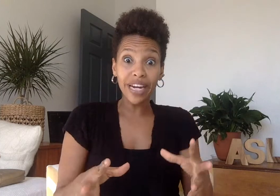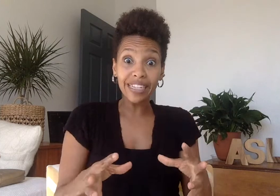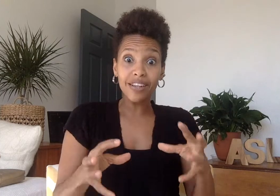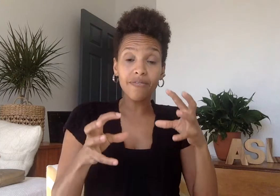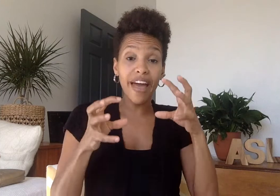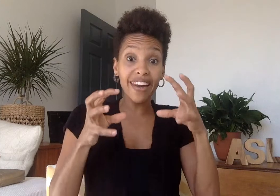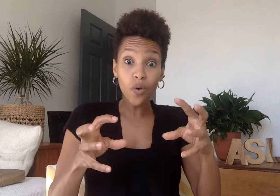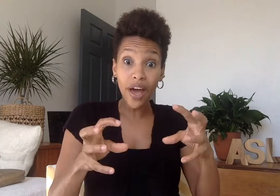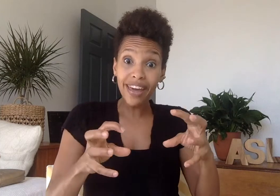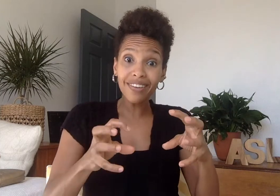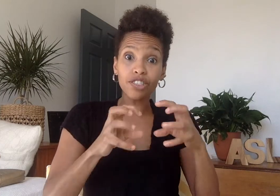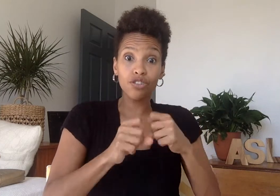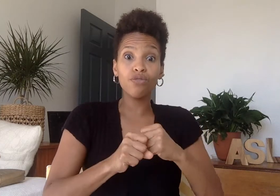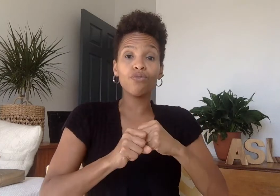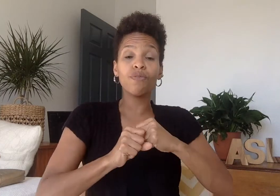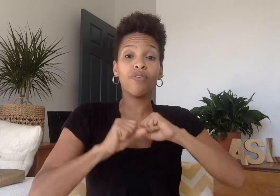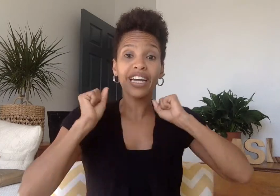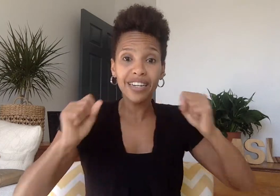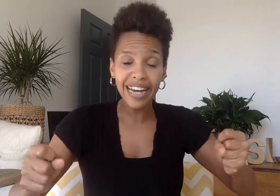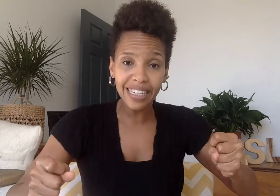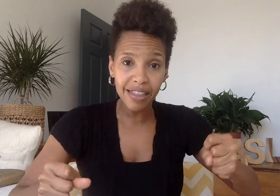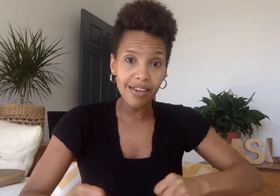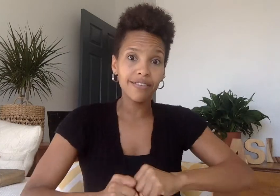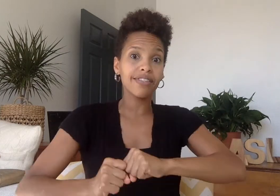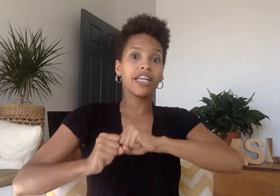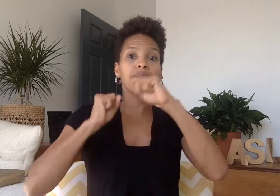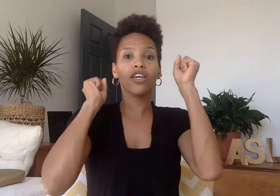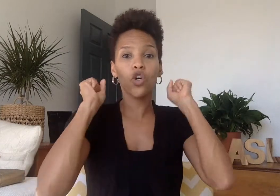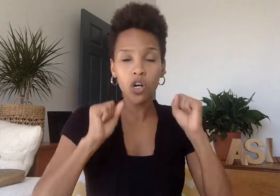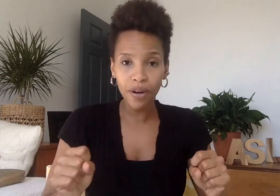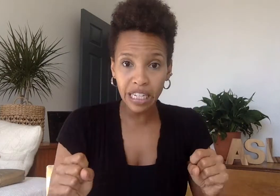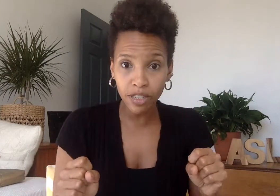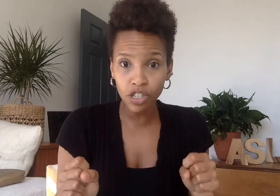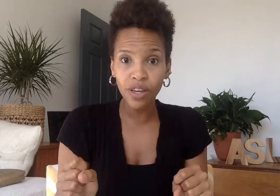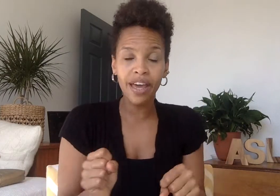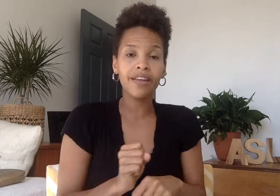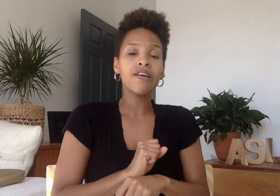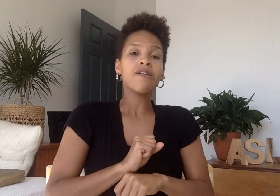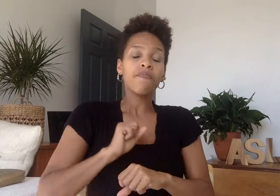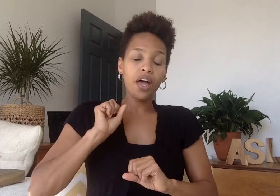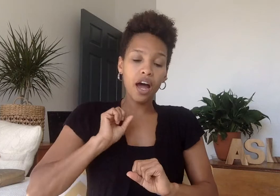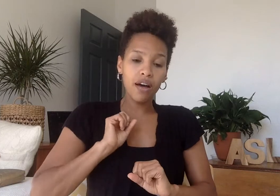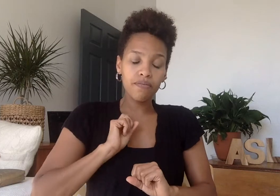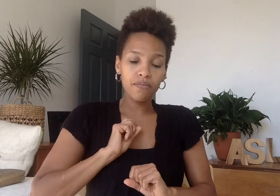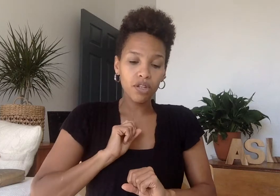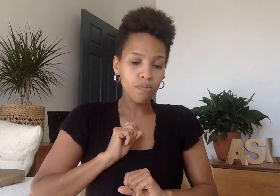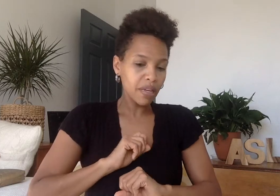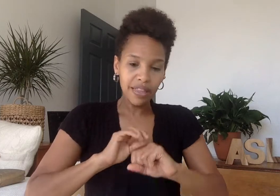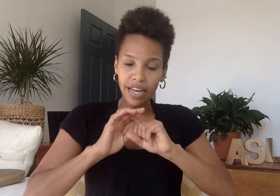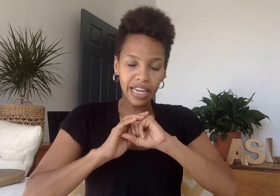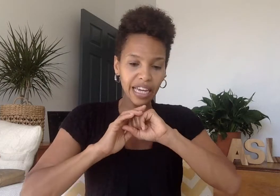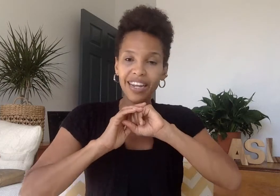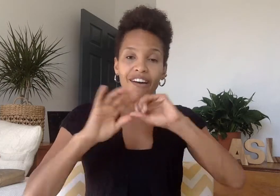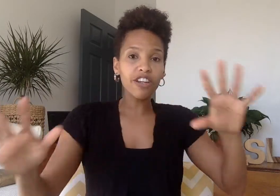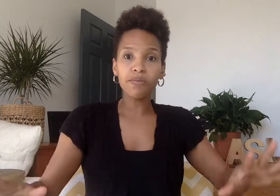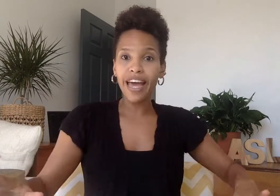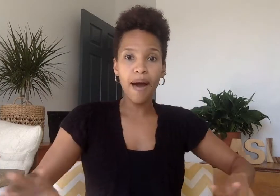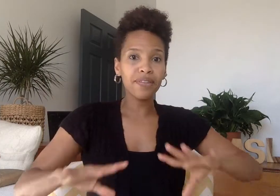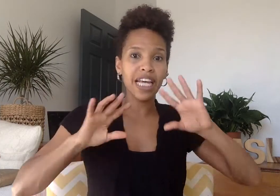great anyway to be recognizing things and to be incorporating as much as you can. It inevitably happens every